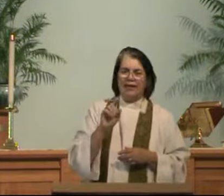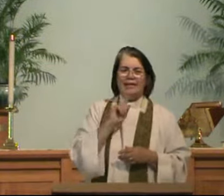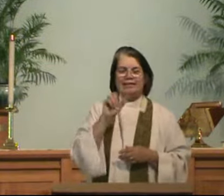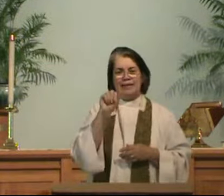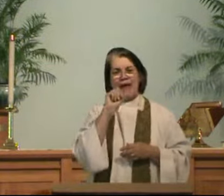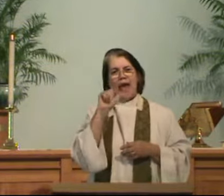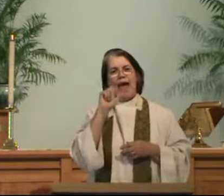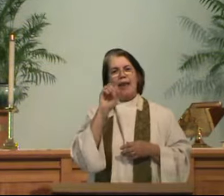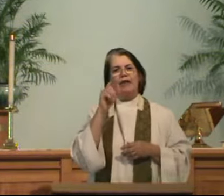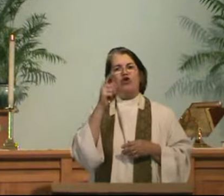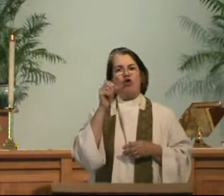It's an